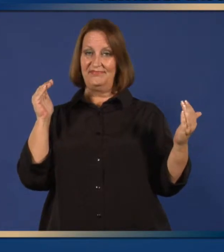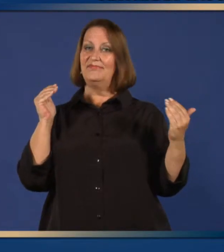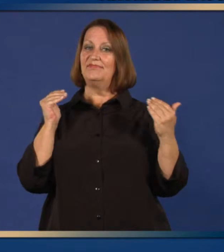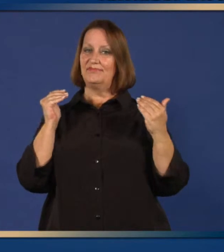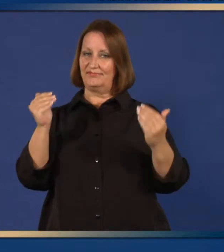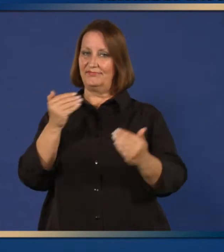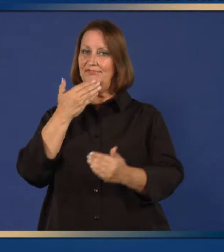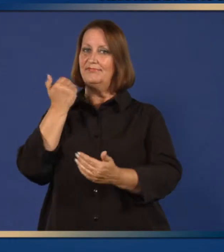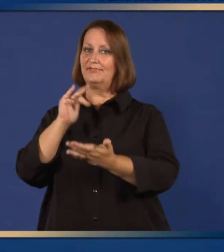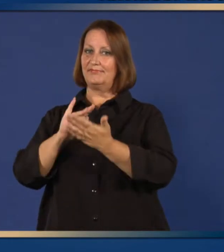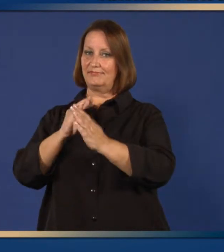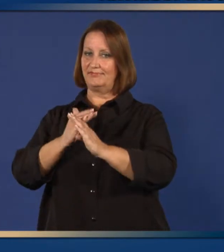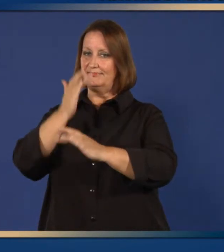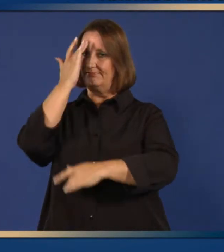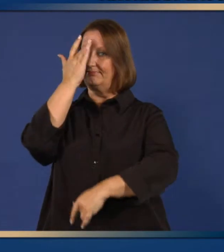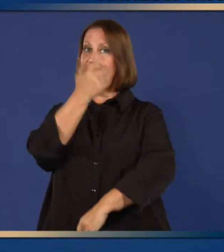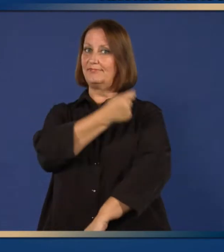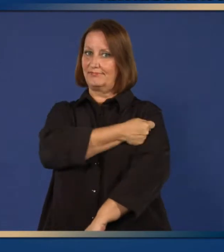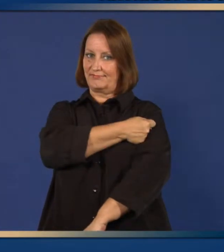Mild problems,